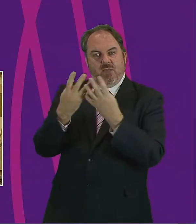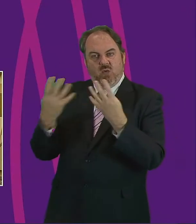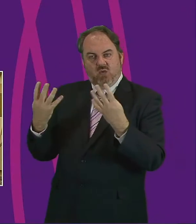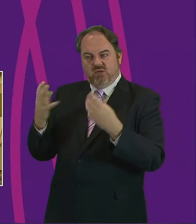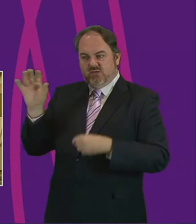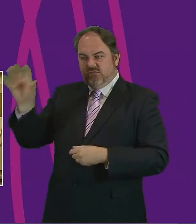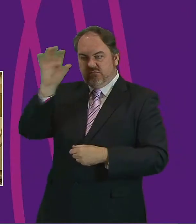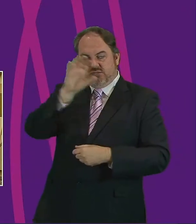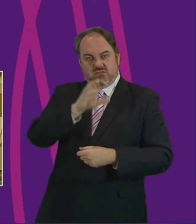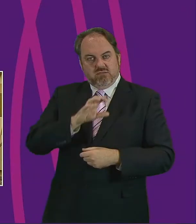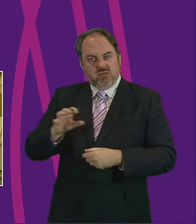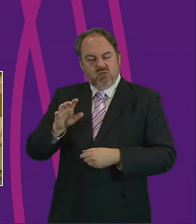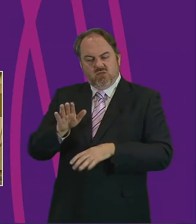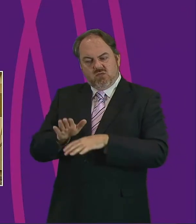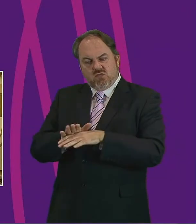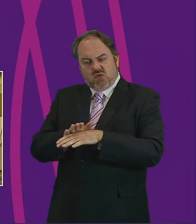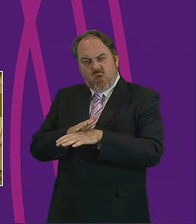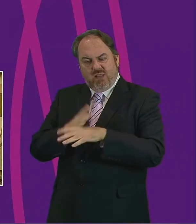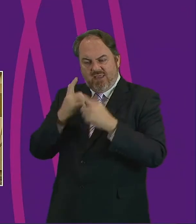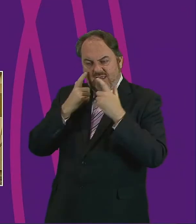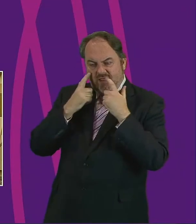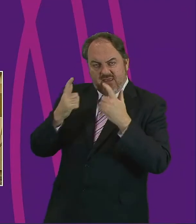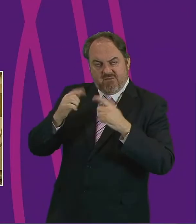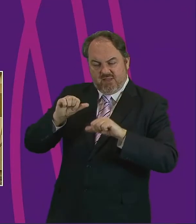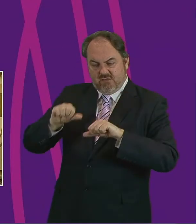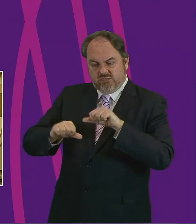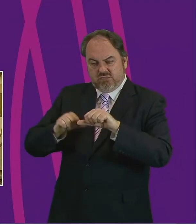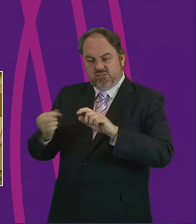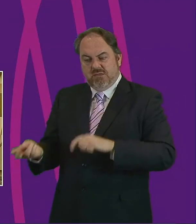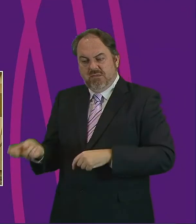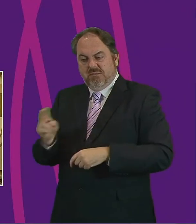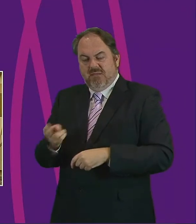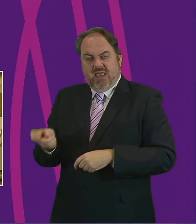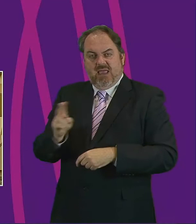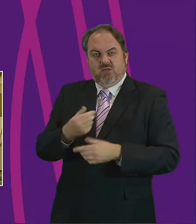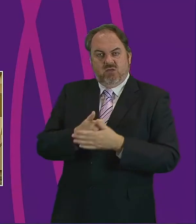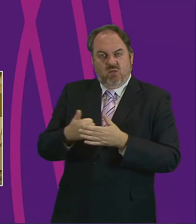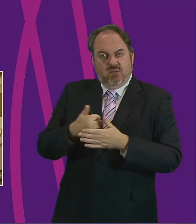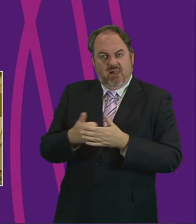to safely and gradually prioritise the resumption of some pause services over the